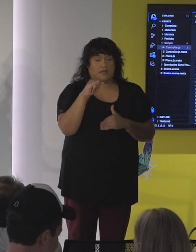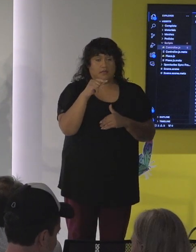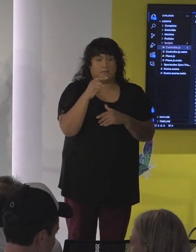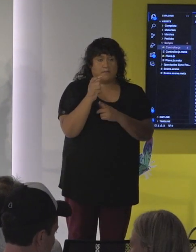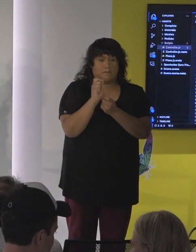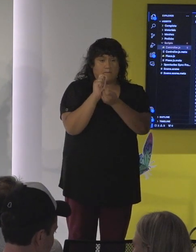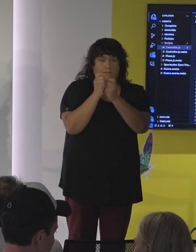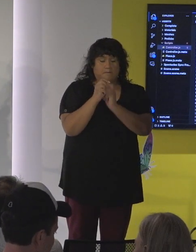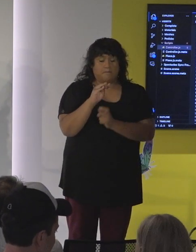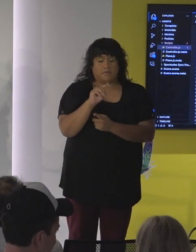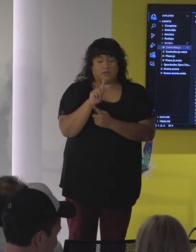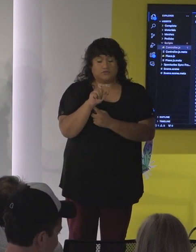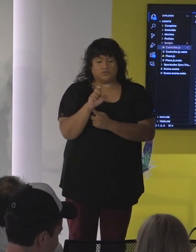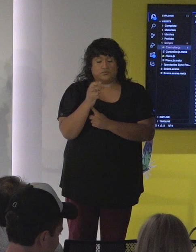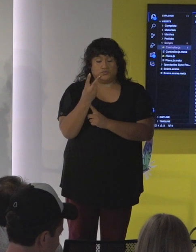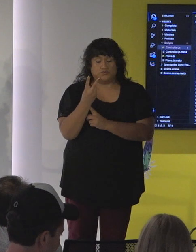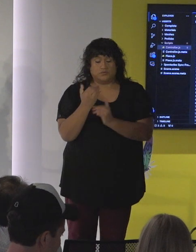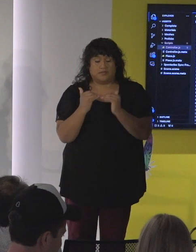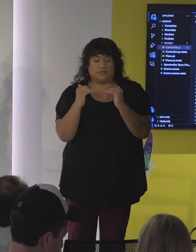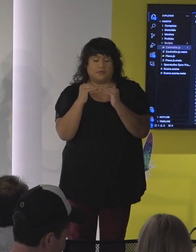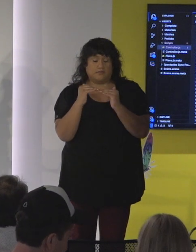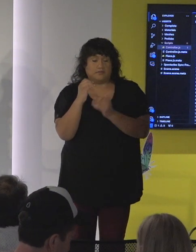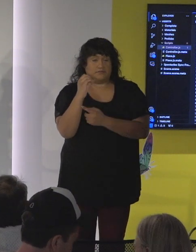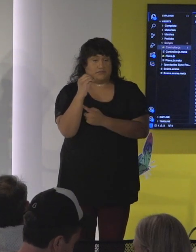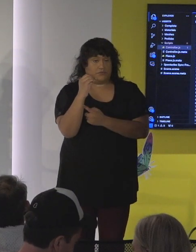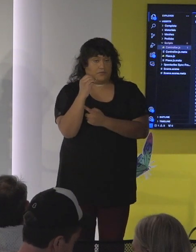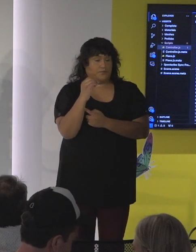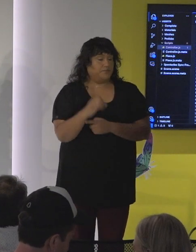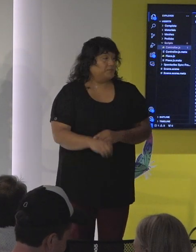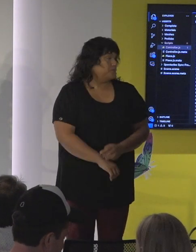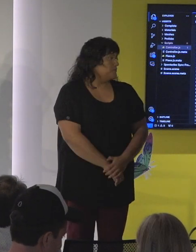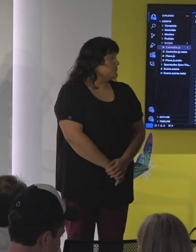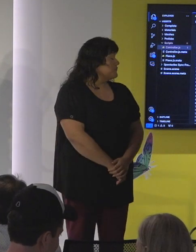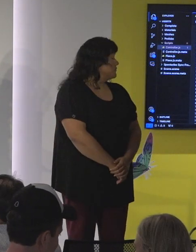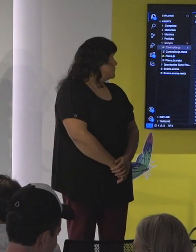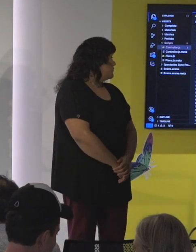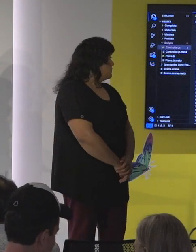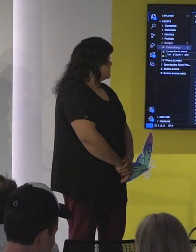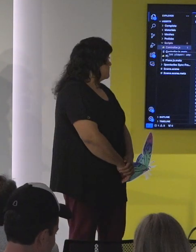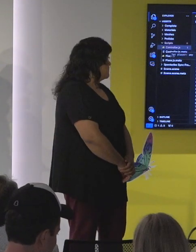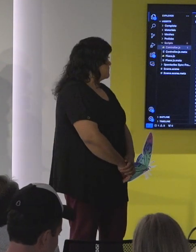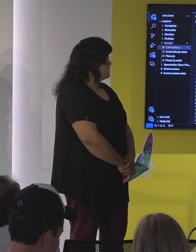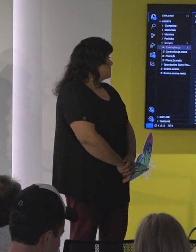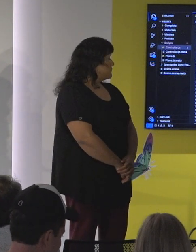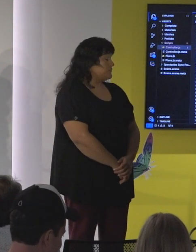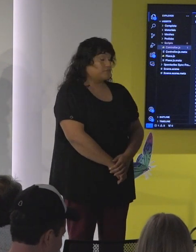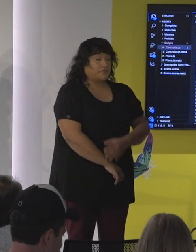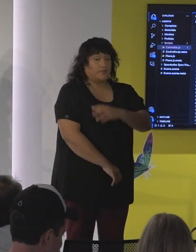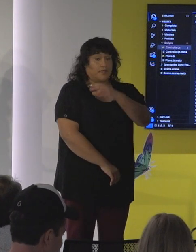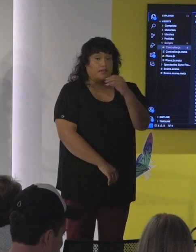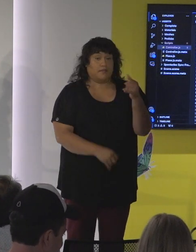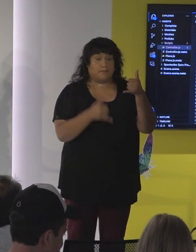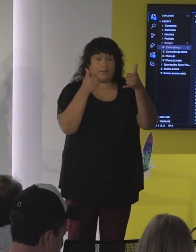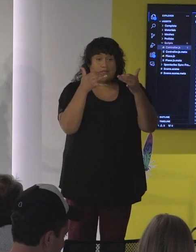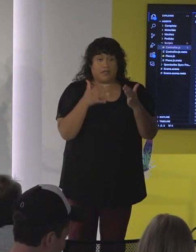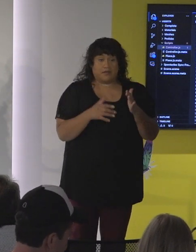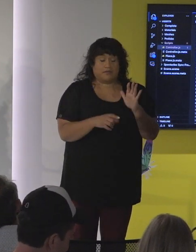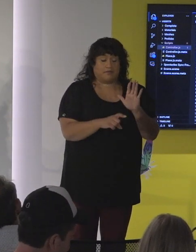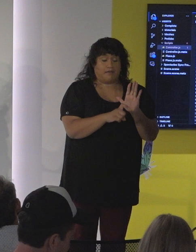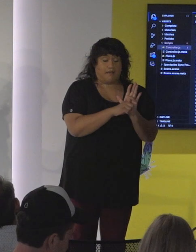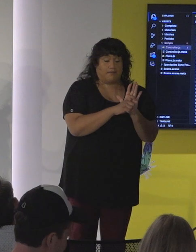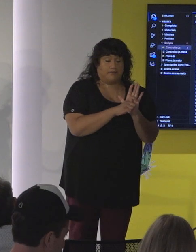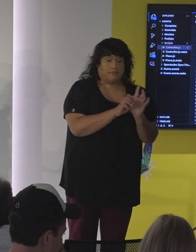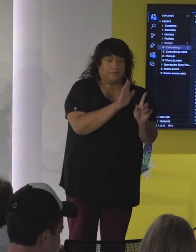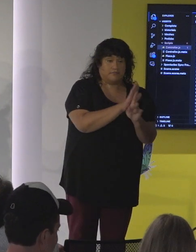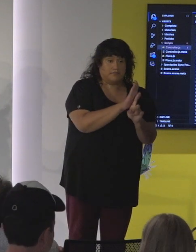modulo 2 equals 0, and the player is X,